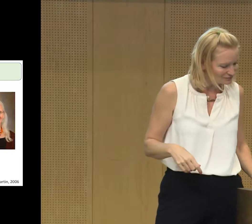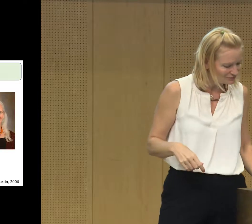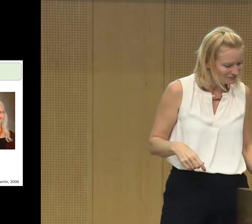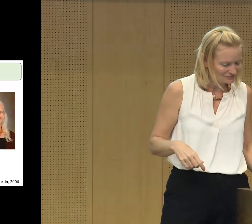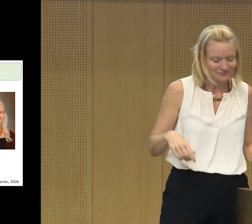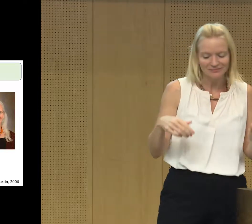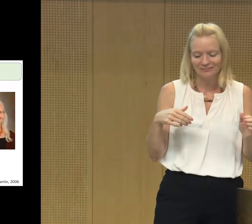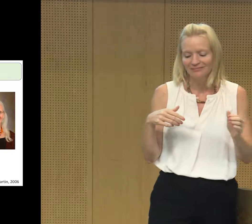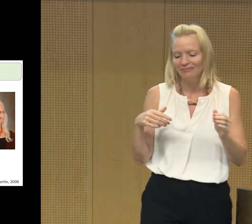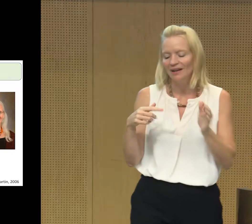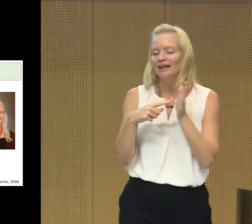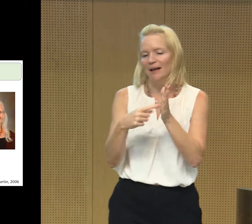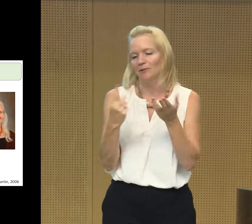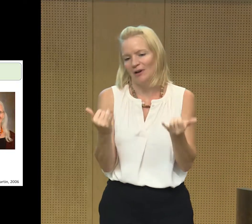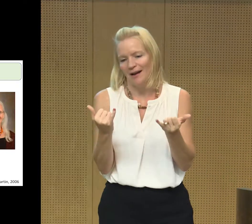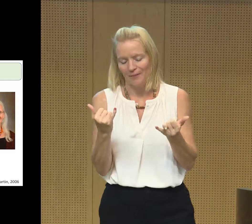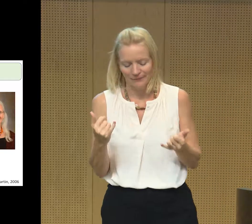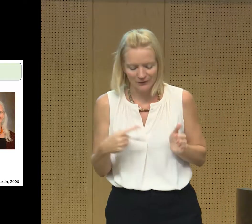you an example.